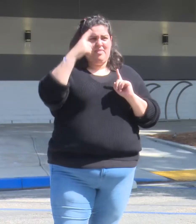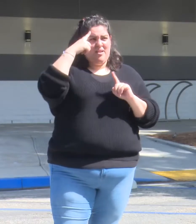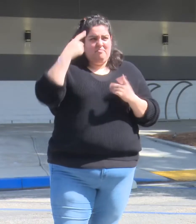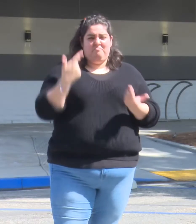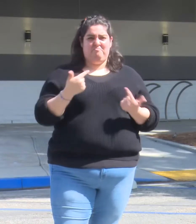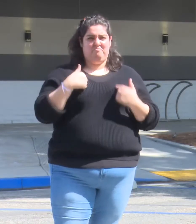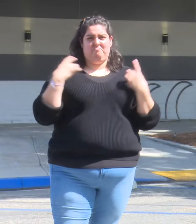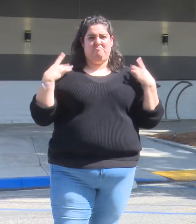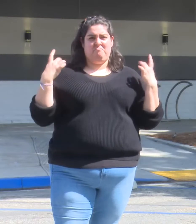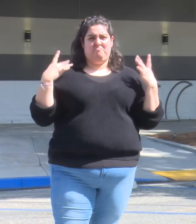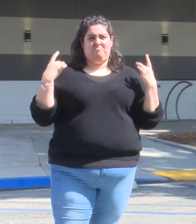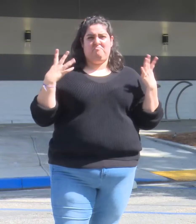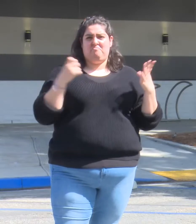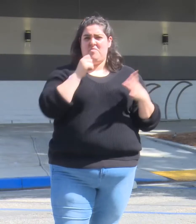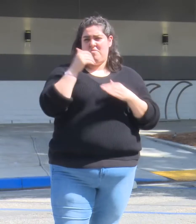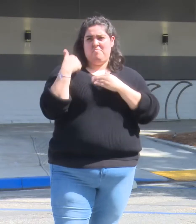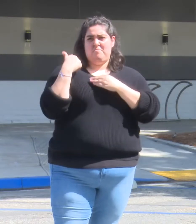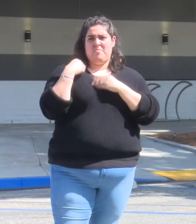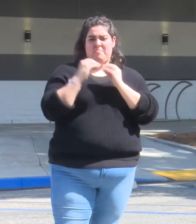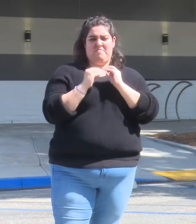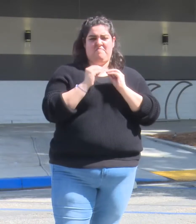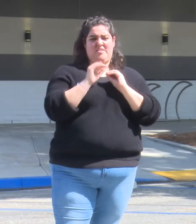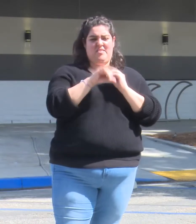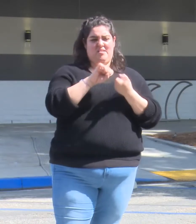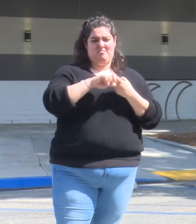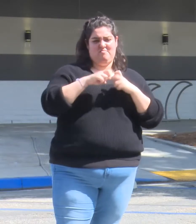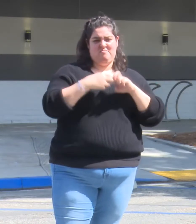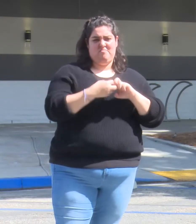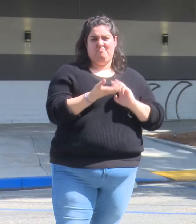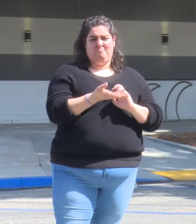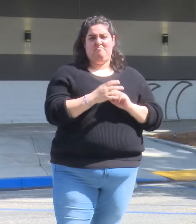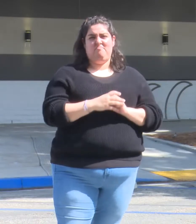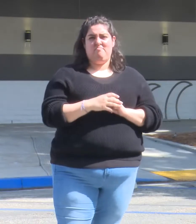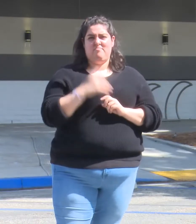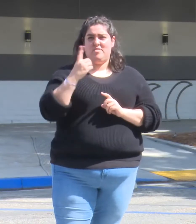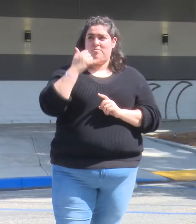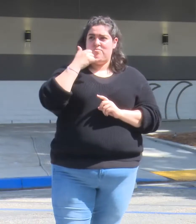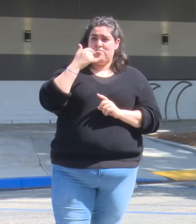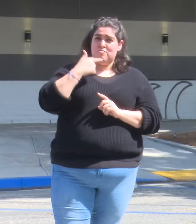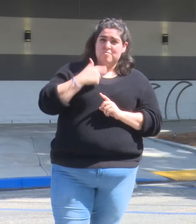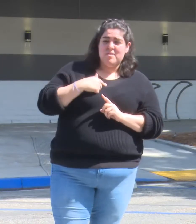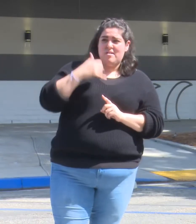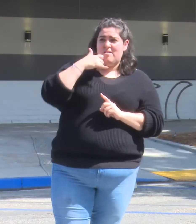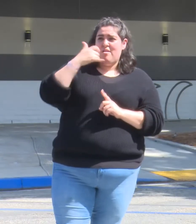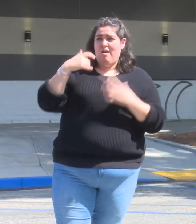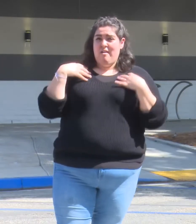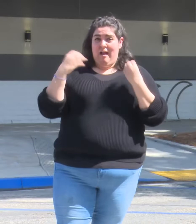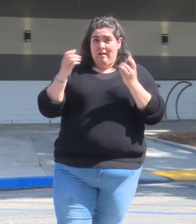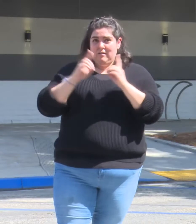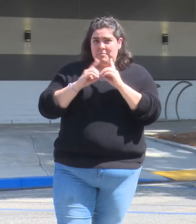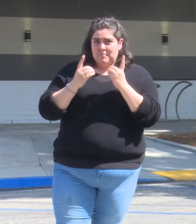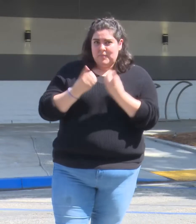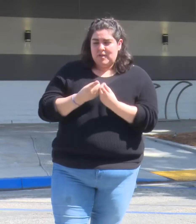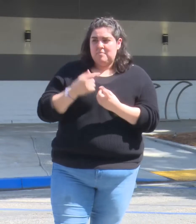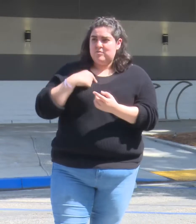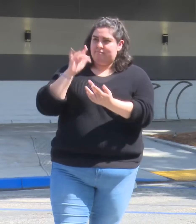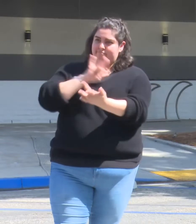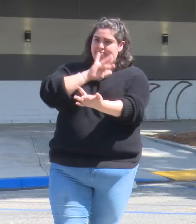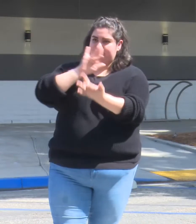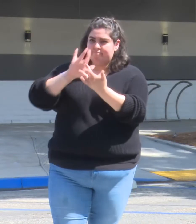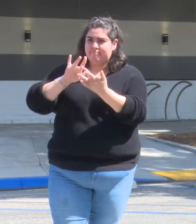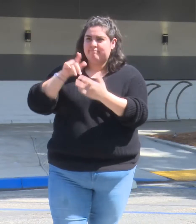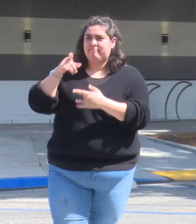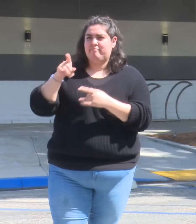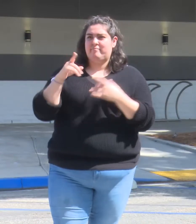responsibility for correcting these issues. Someone told me, call the health department, and that's when I connected with the health